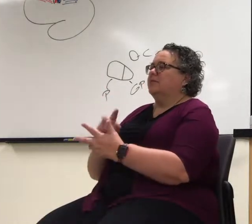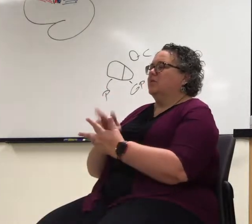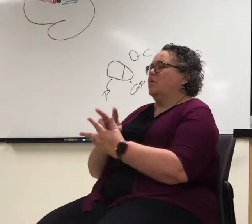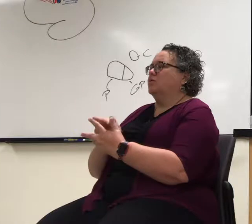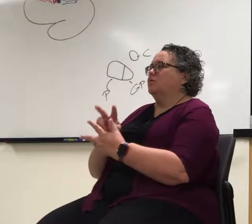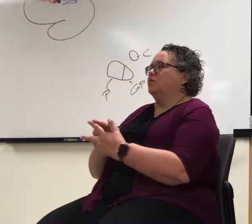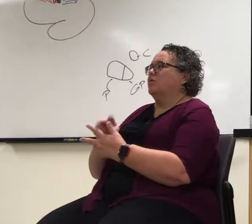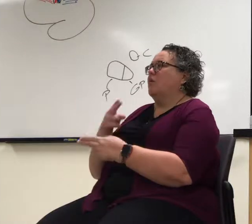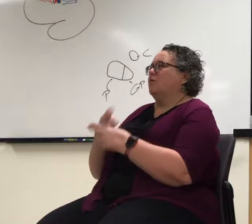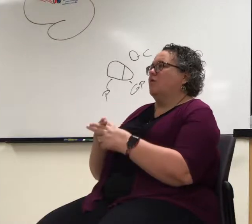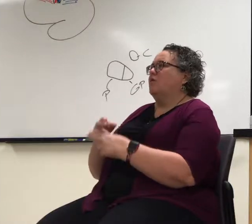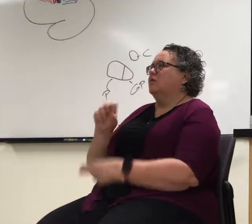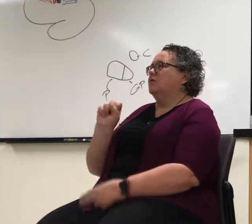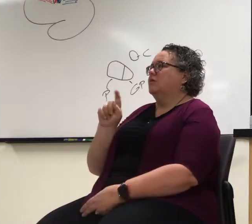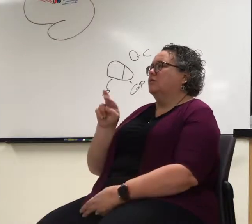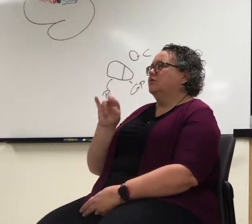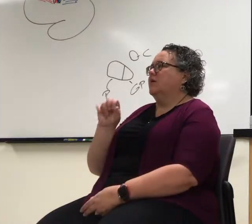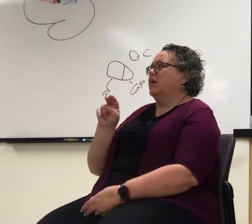striatum.